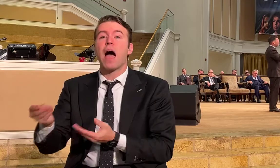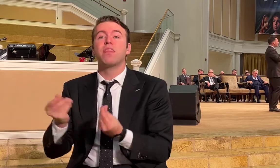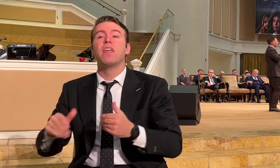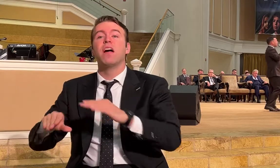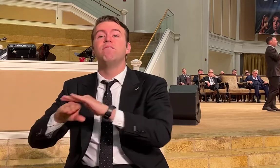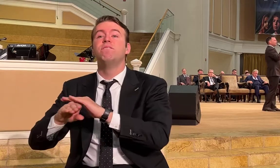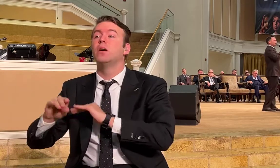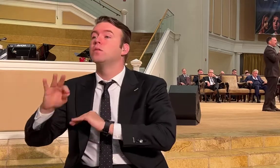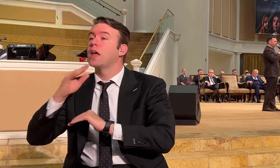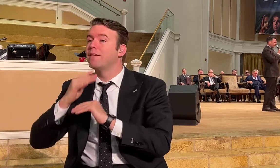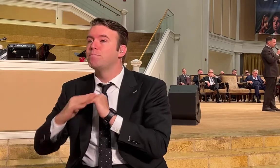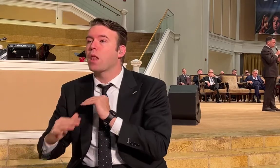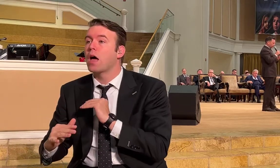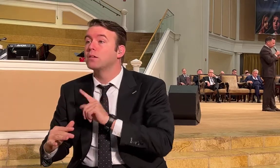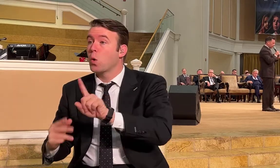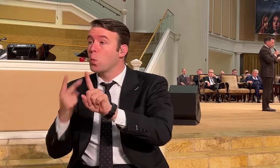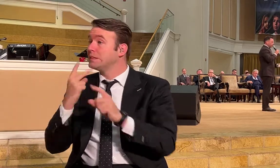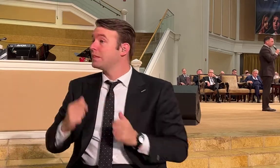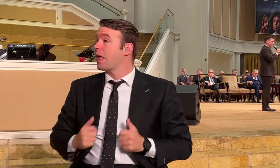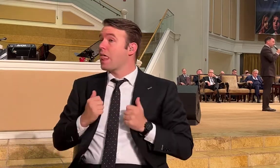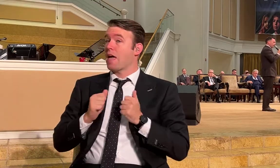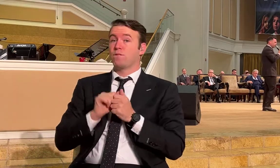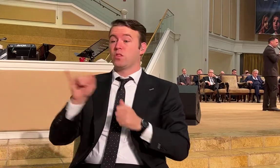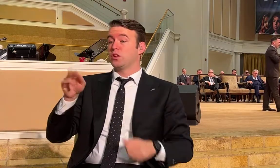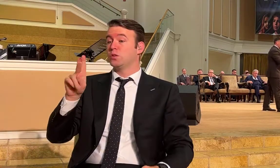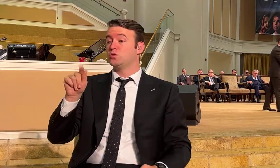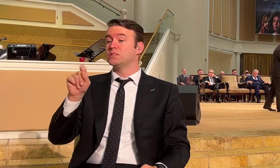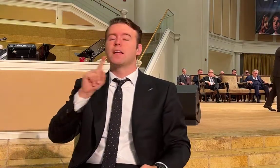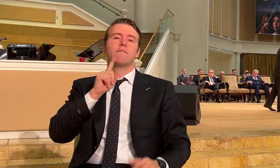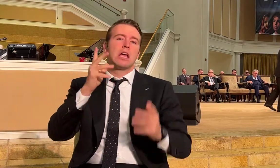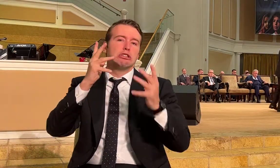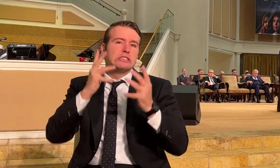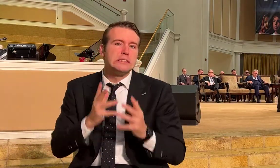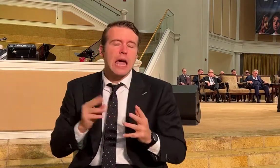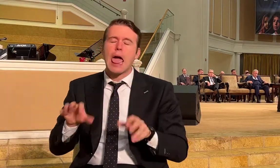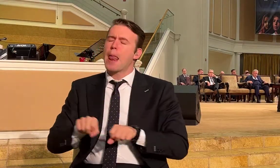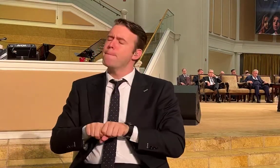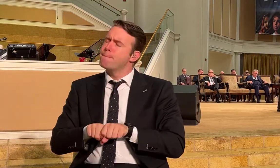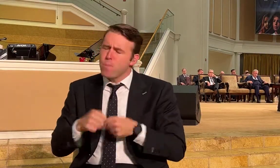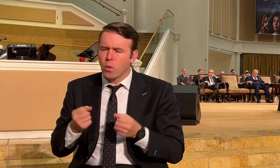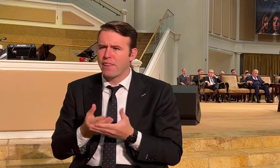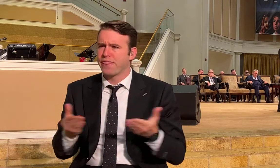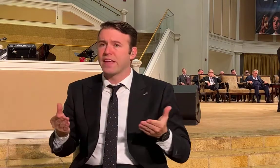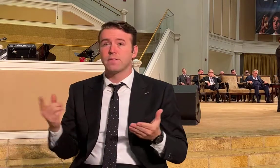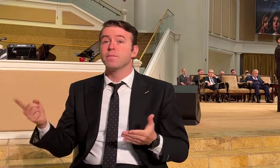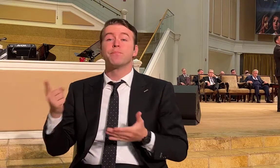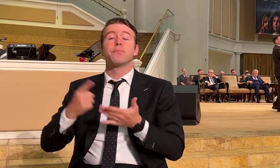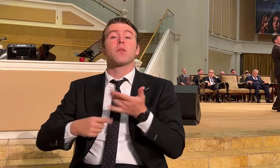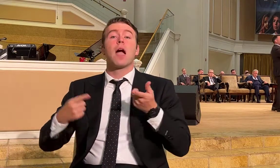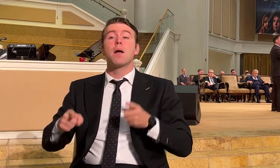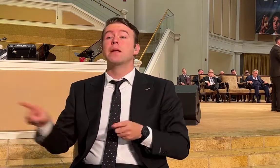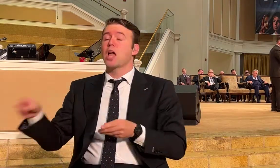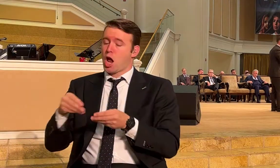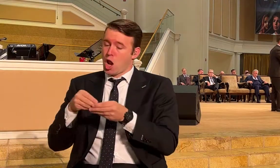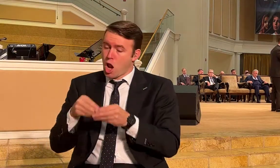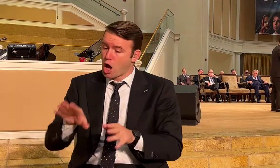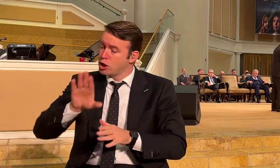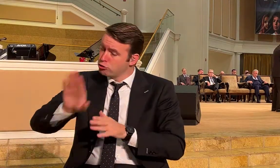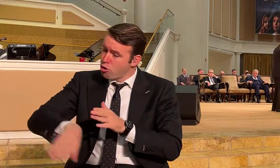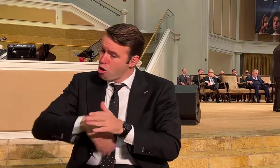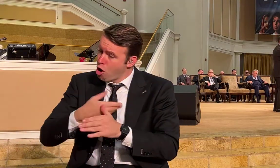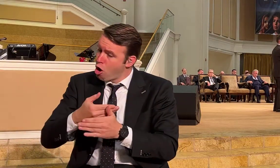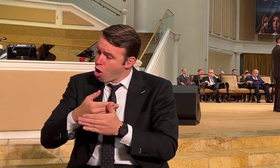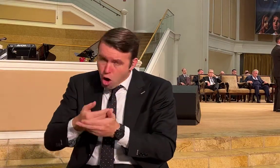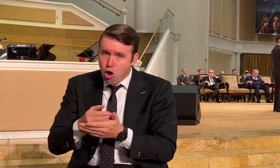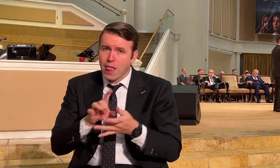see from the life of Judas is a very sad, broken, and disturbing thing. He has lost all connection. He